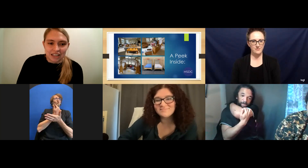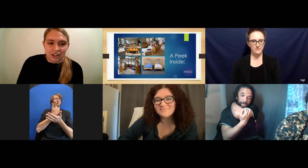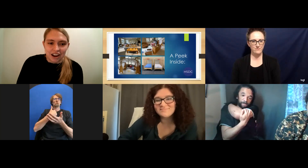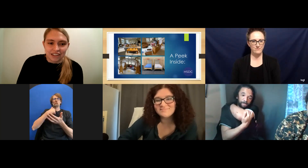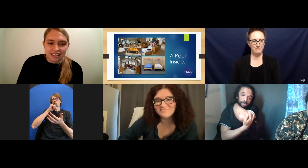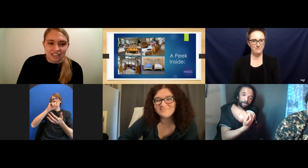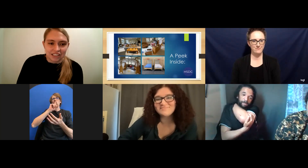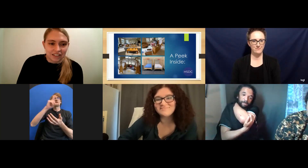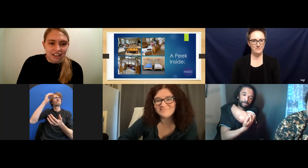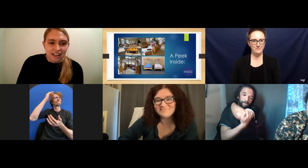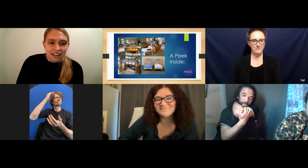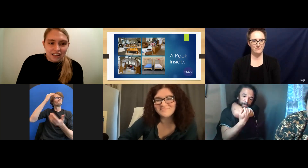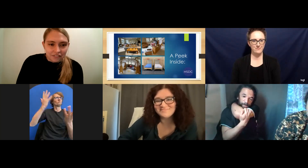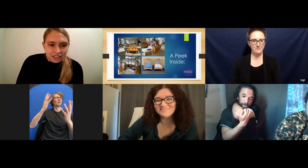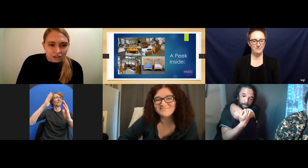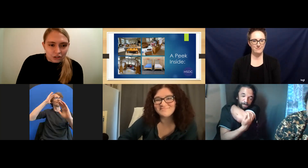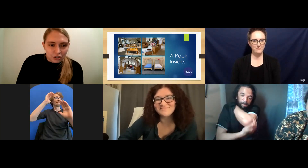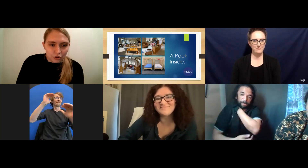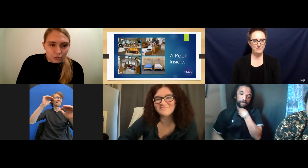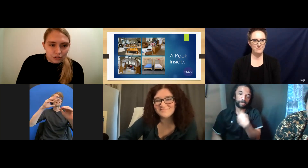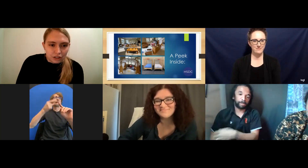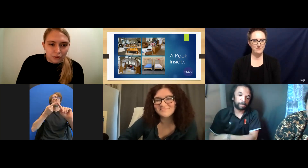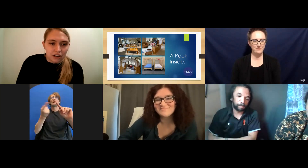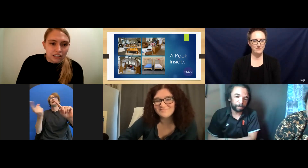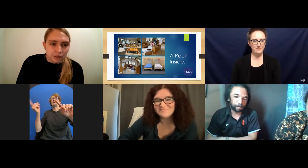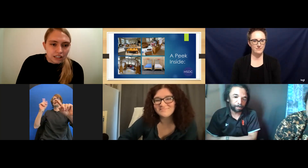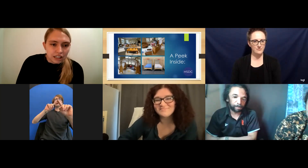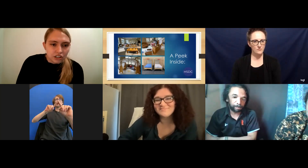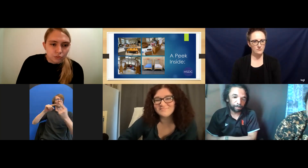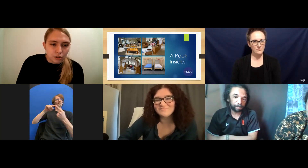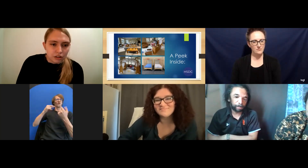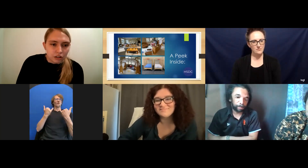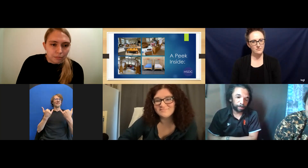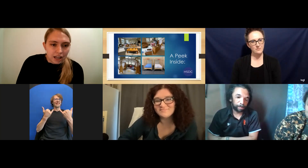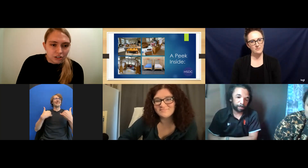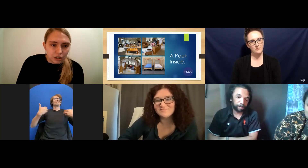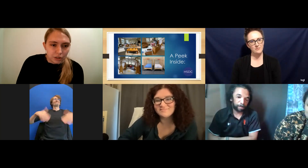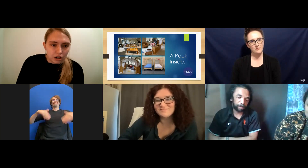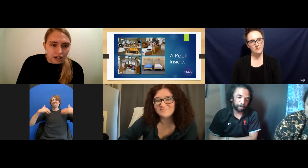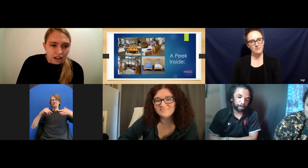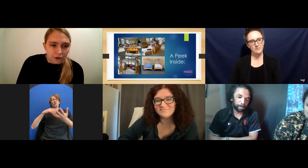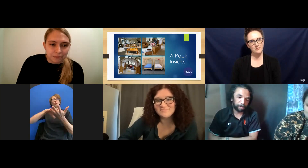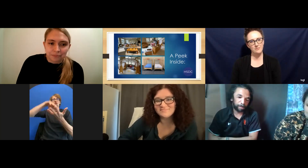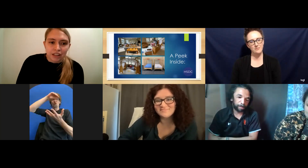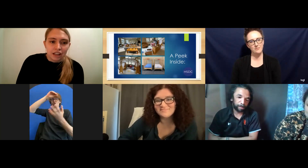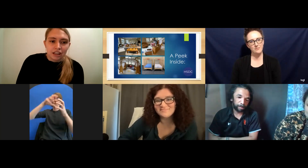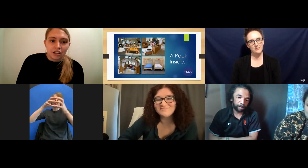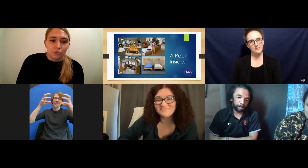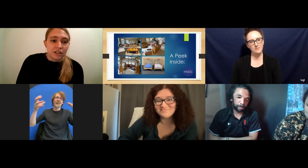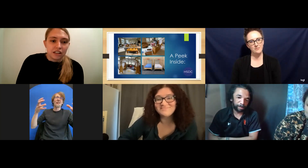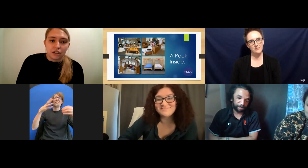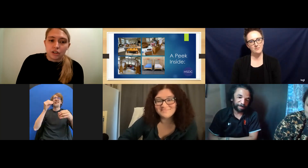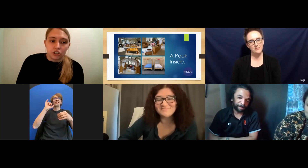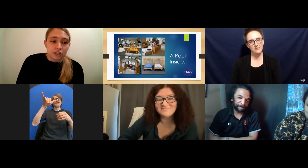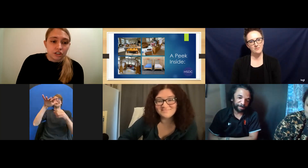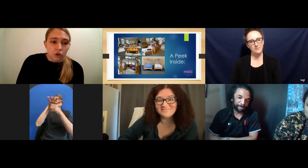throughout the year, everything just feels new with our expectations. When we look back to where we are now, we